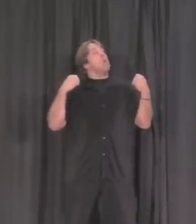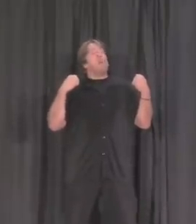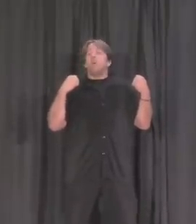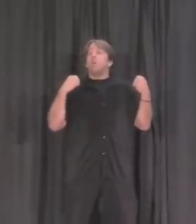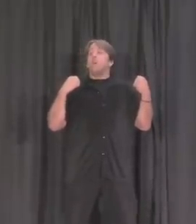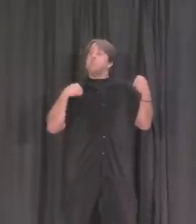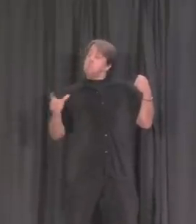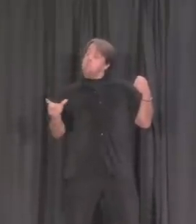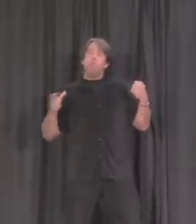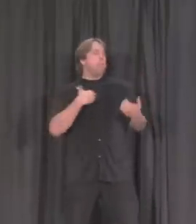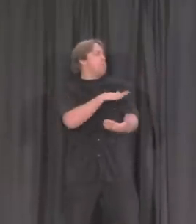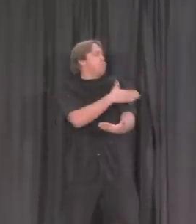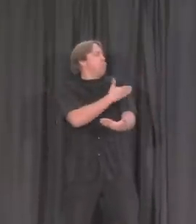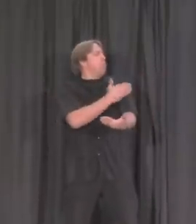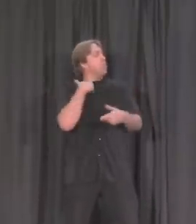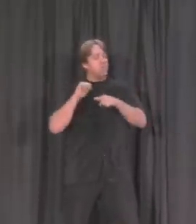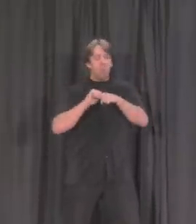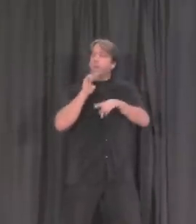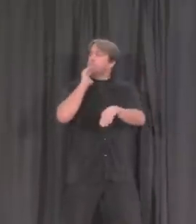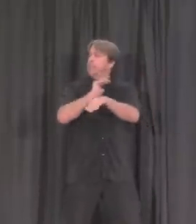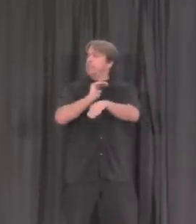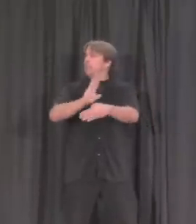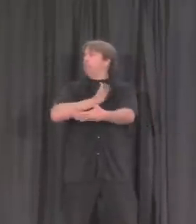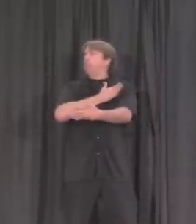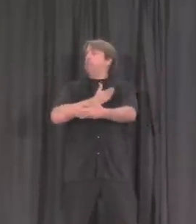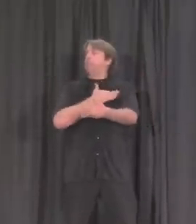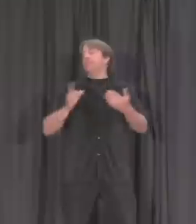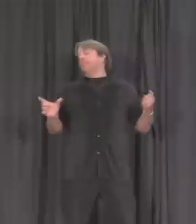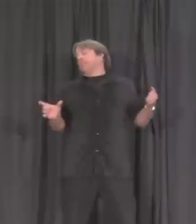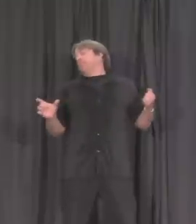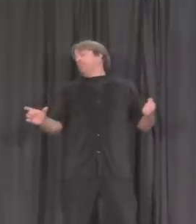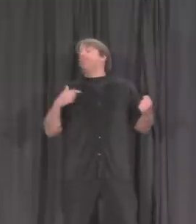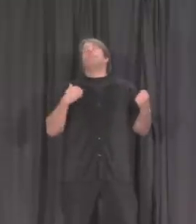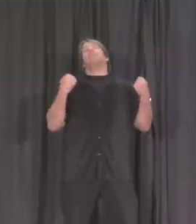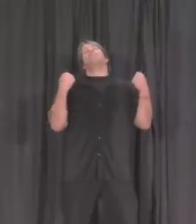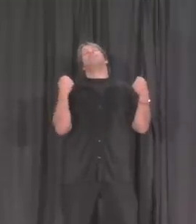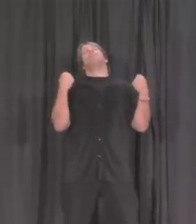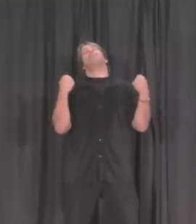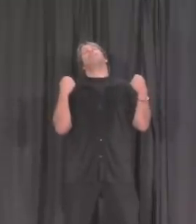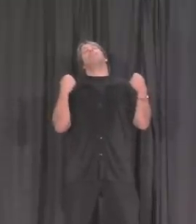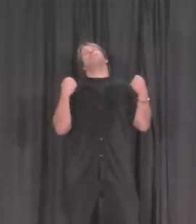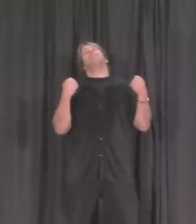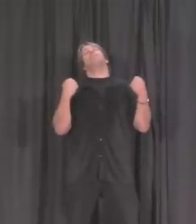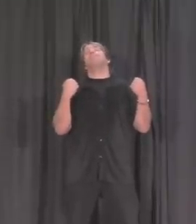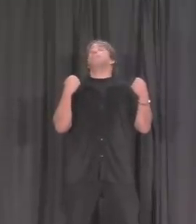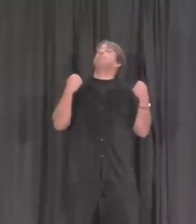to get here, and I put in my music so I could practice my songs. I was signing away,